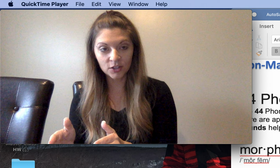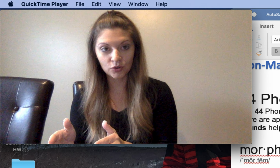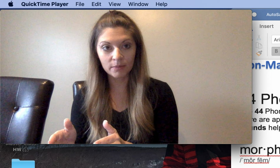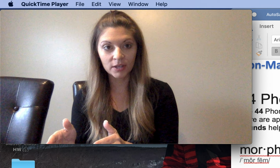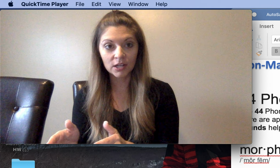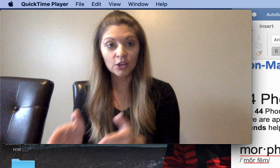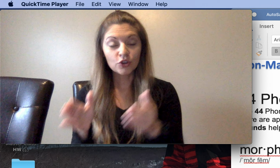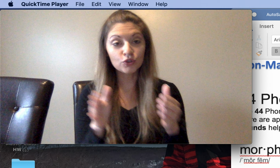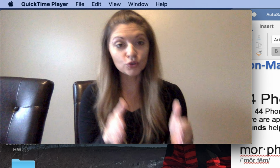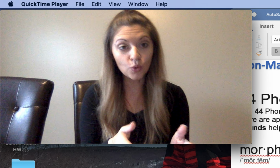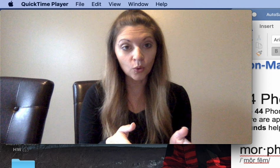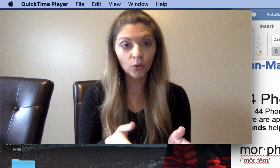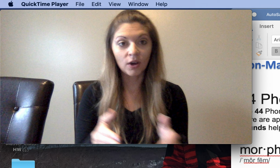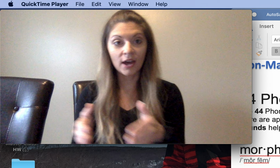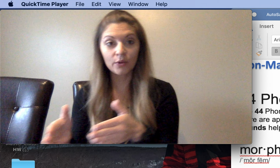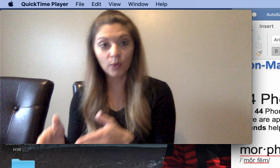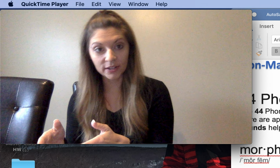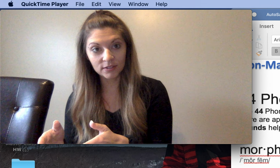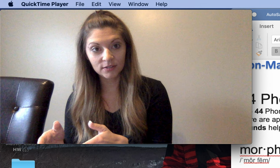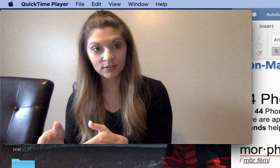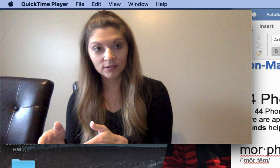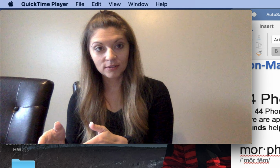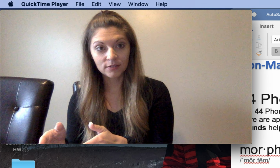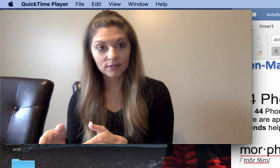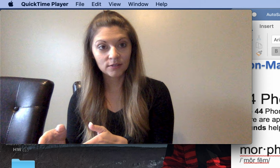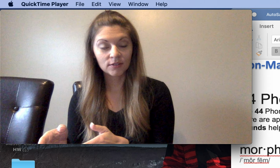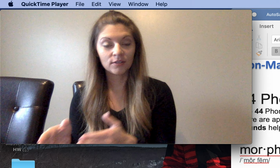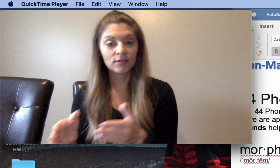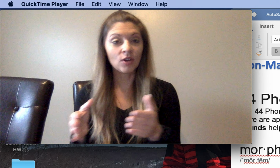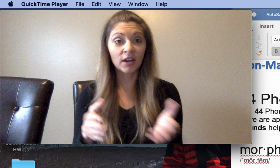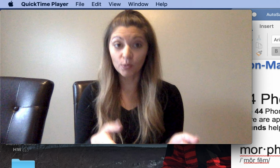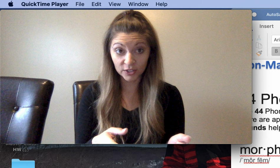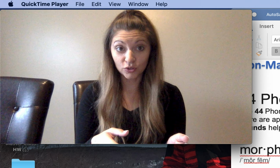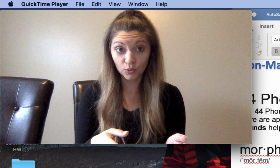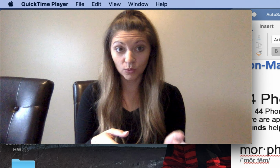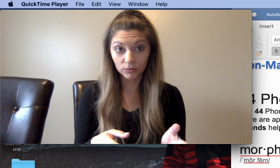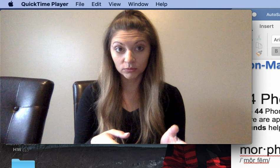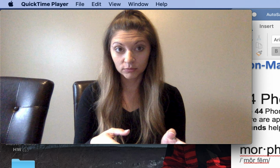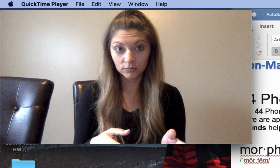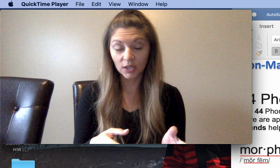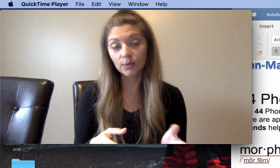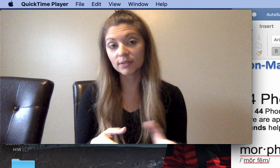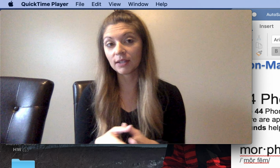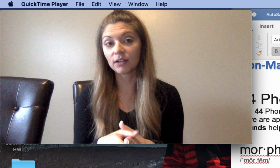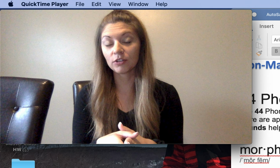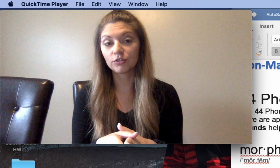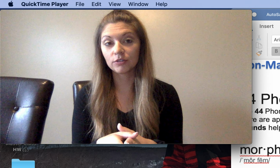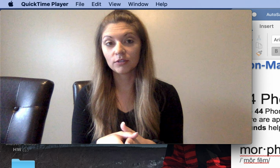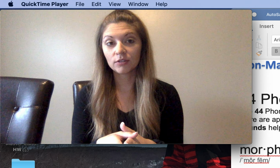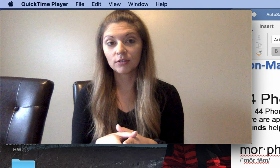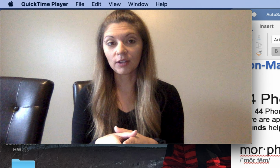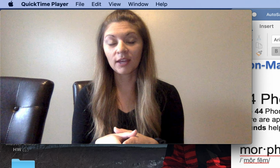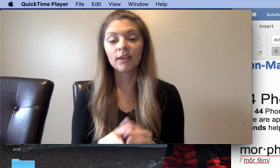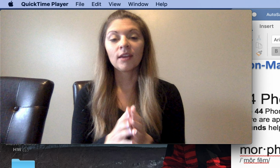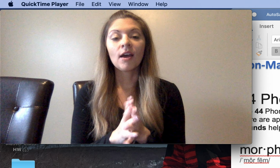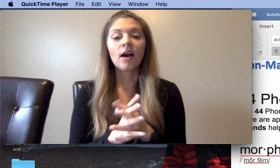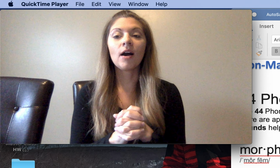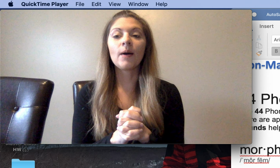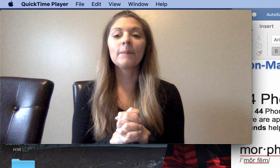Then describe it. School, I went. Not I went to school, like we would say in English.